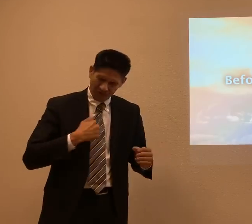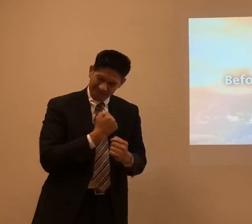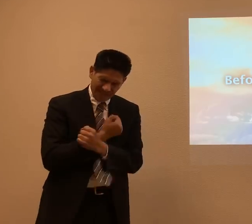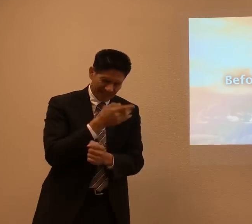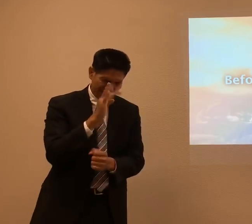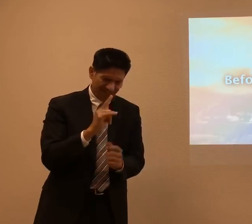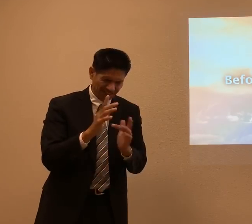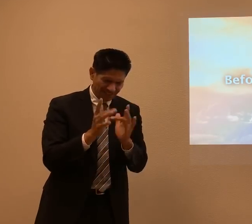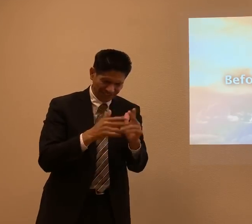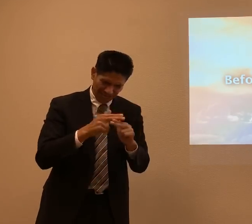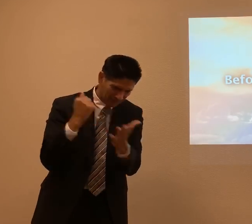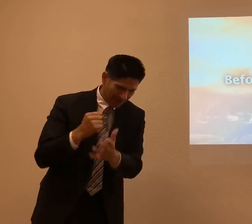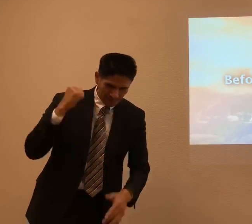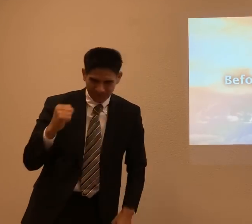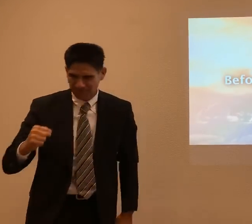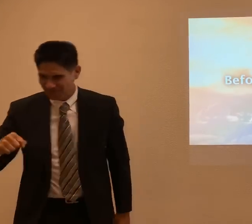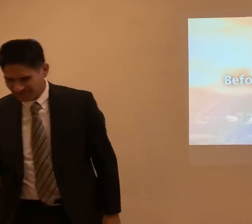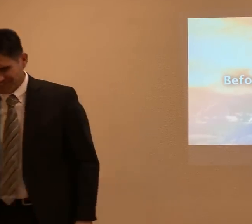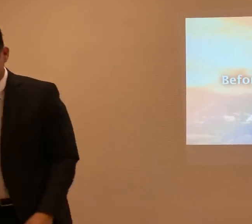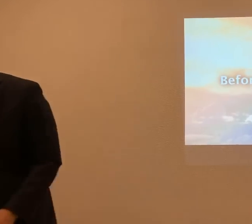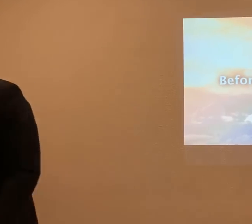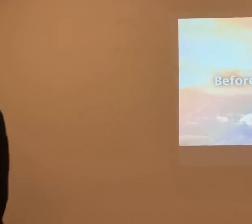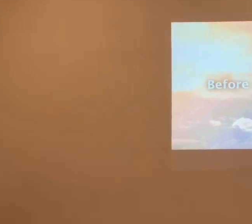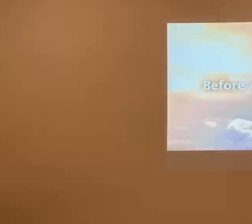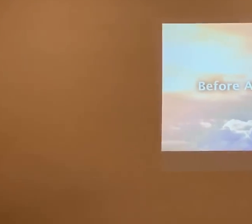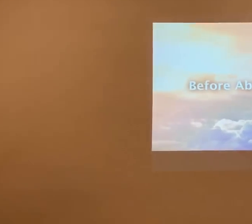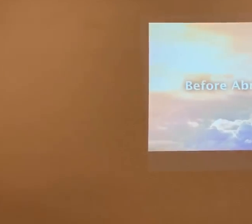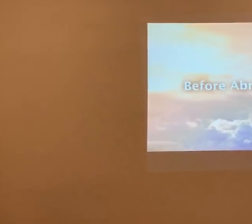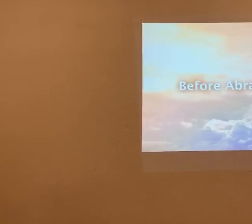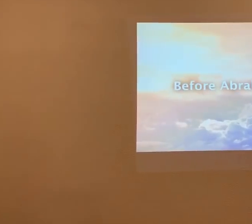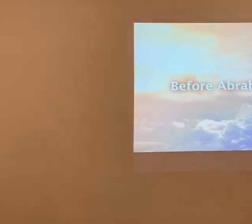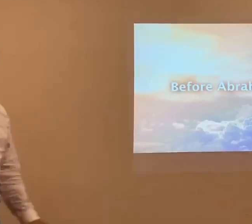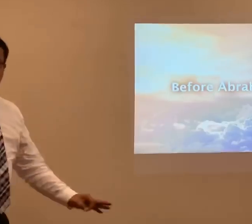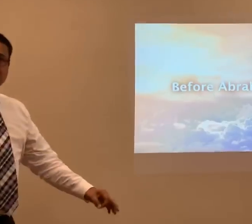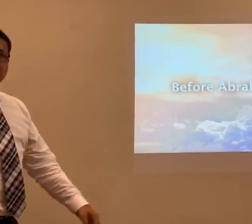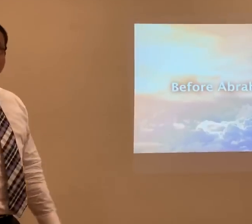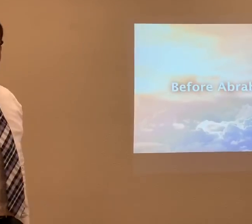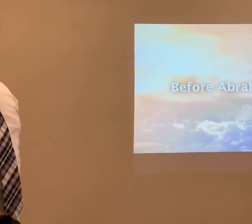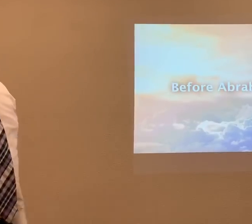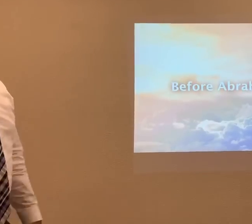There's no other God besides you. Okay. Amen. Good job.